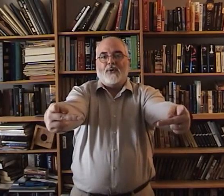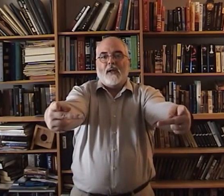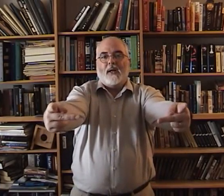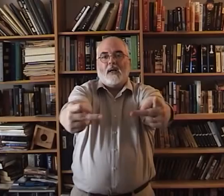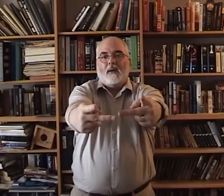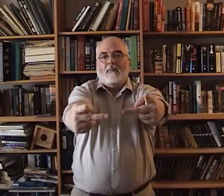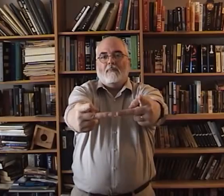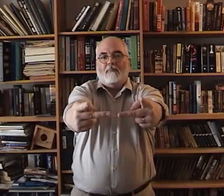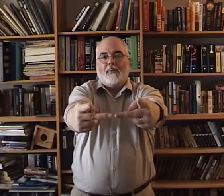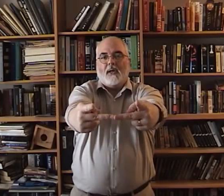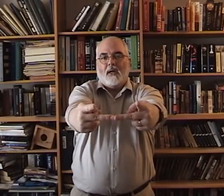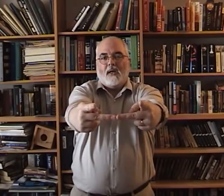exaggerate it, P,